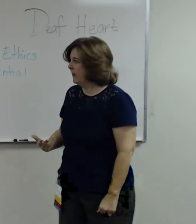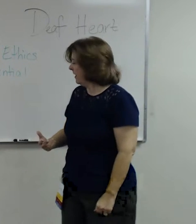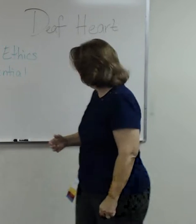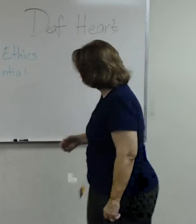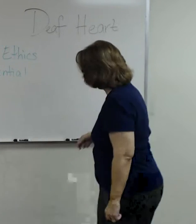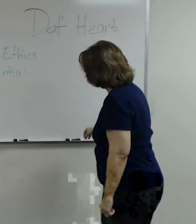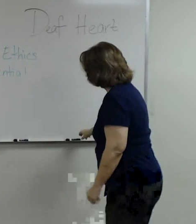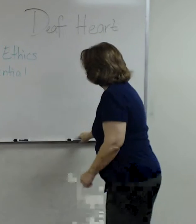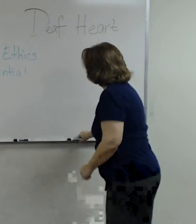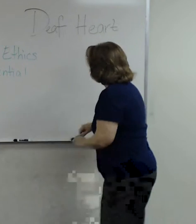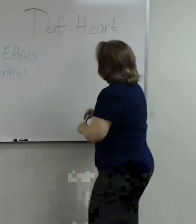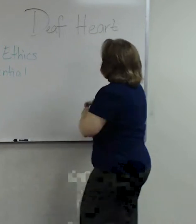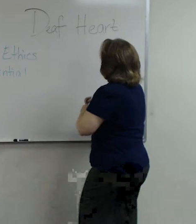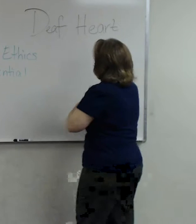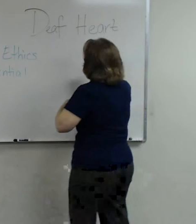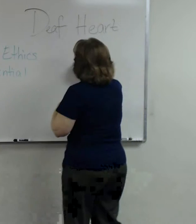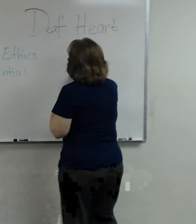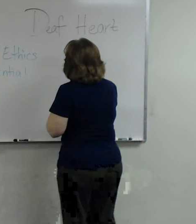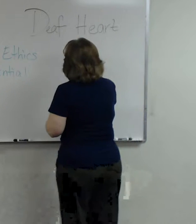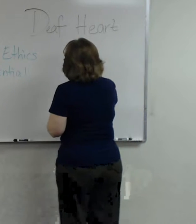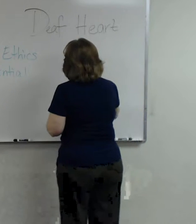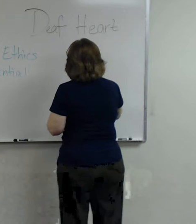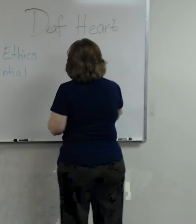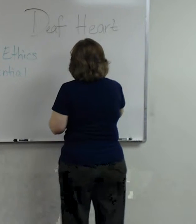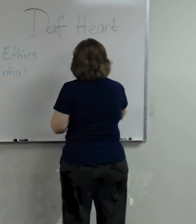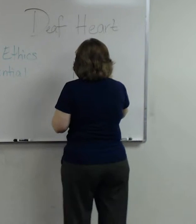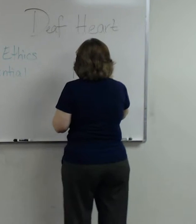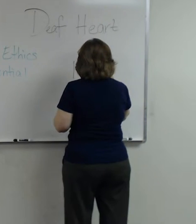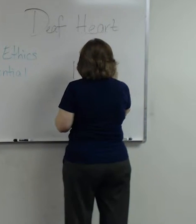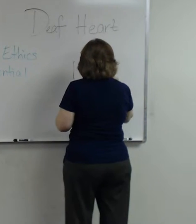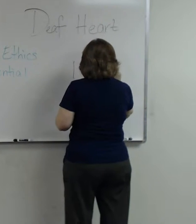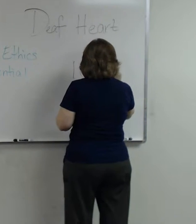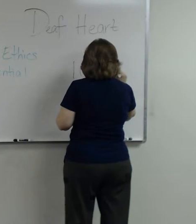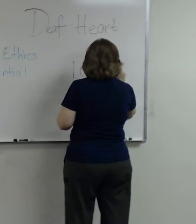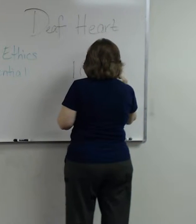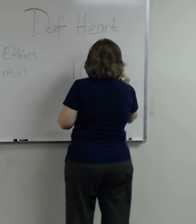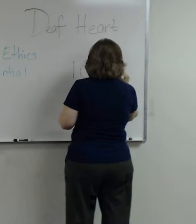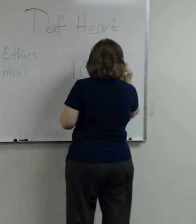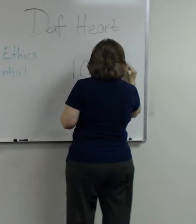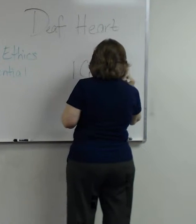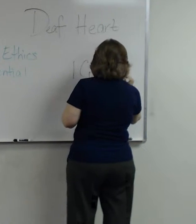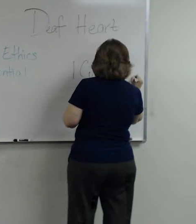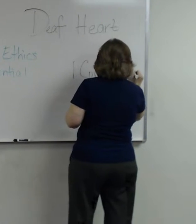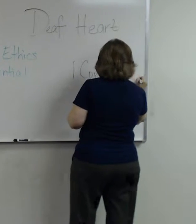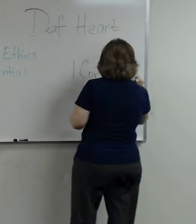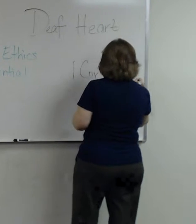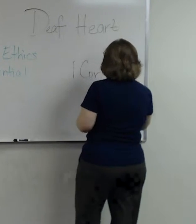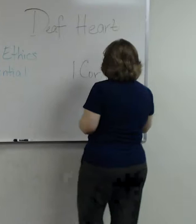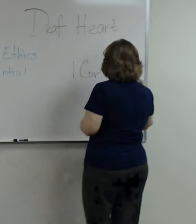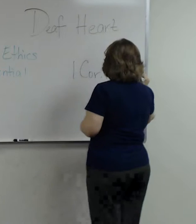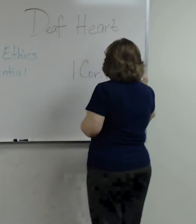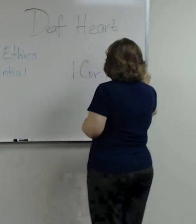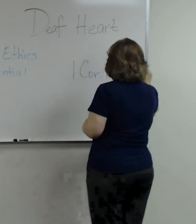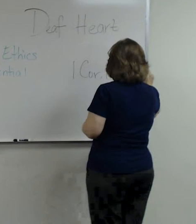Thank you. That scripture was 1 Corinthians 14, 26. Mm-hmm. 26, and down